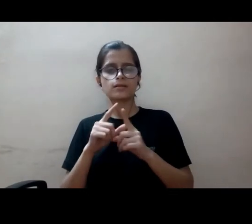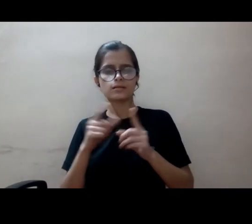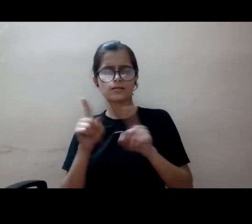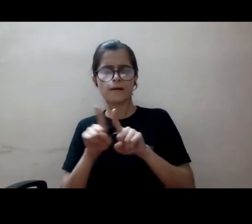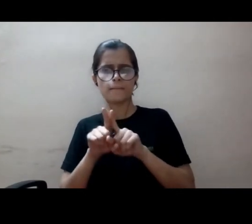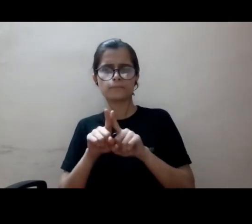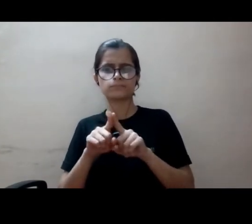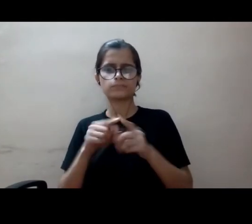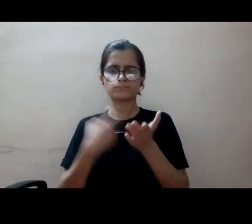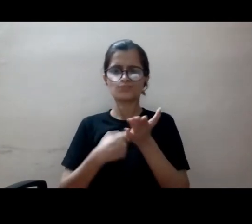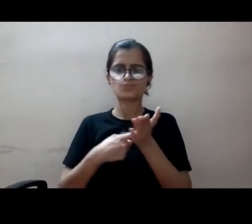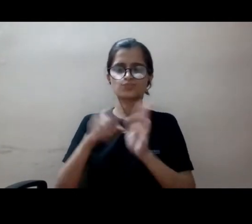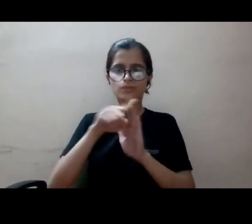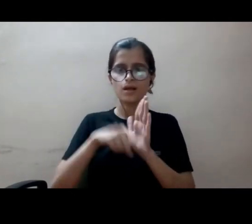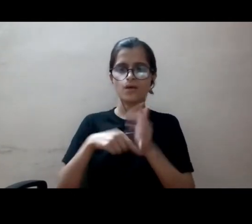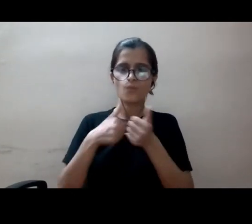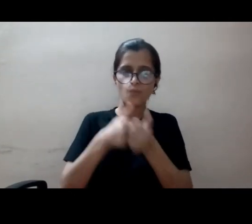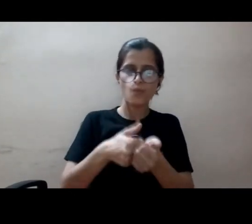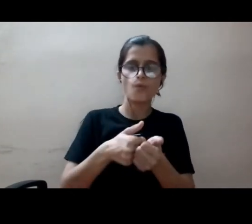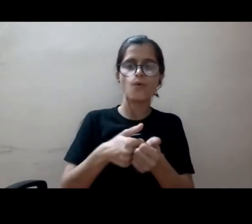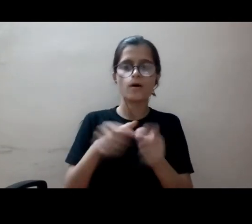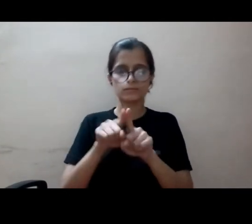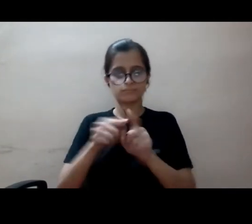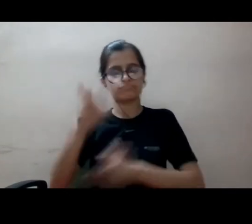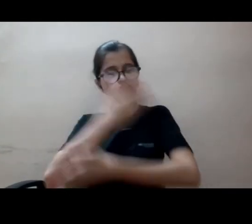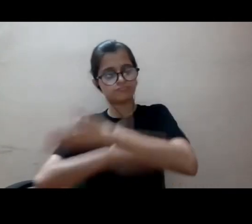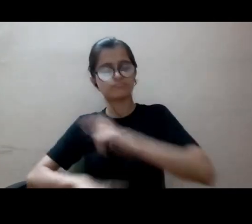That's a great description of disabled life.